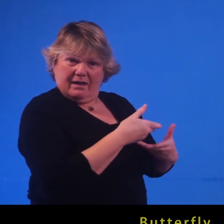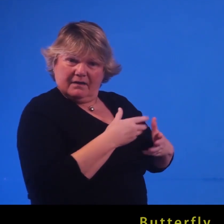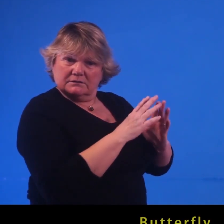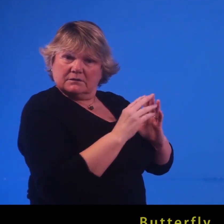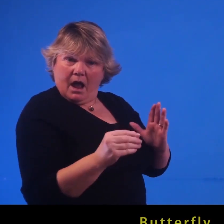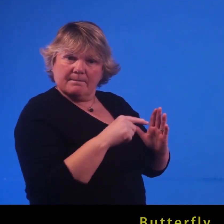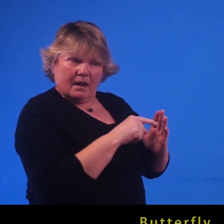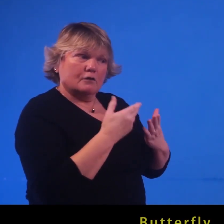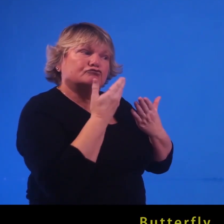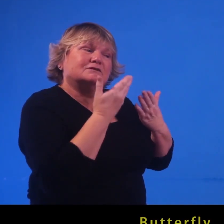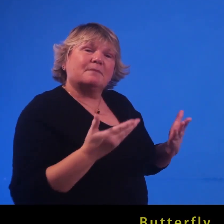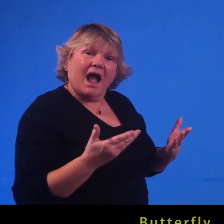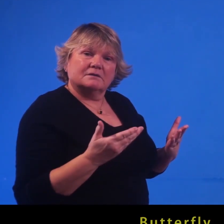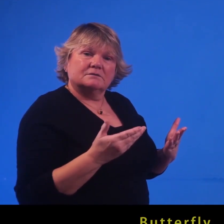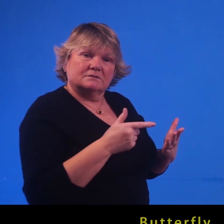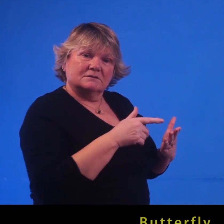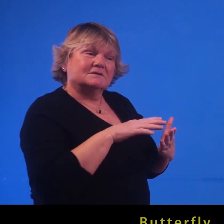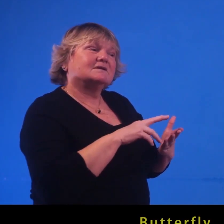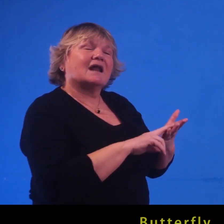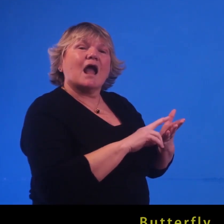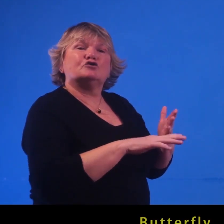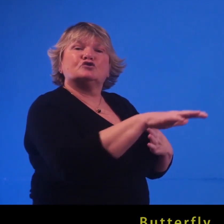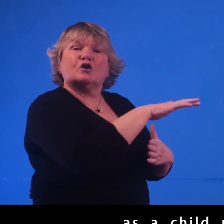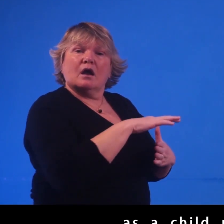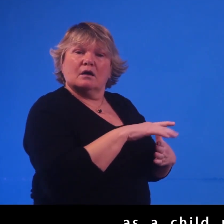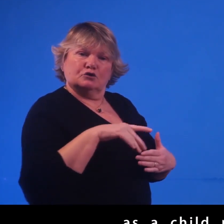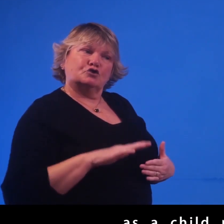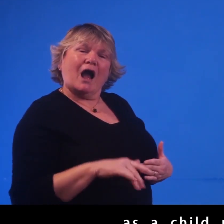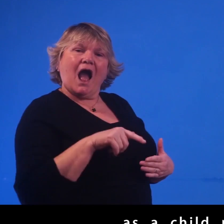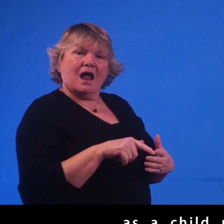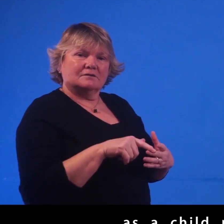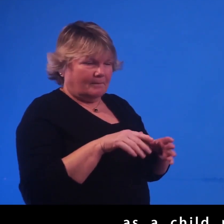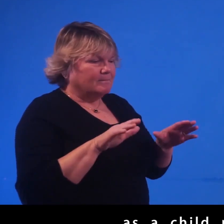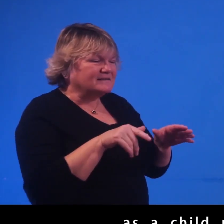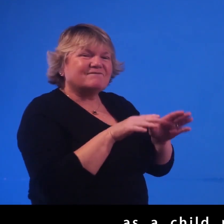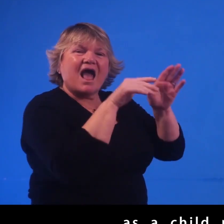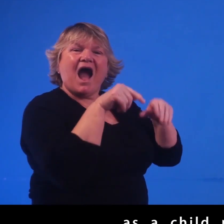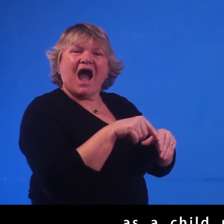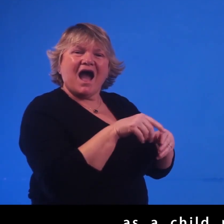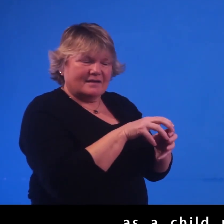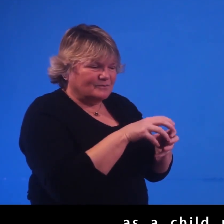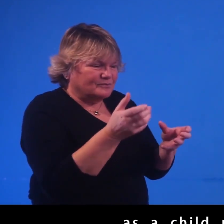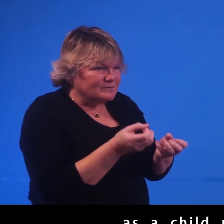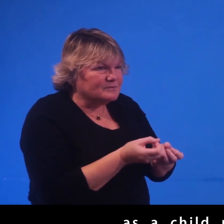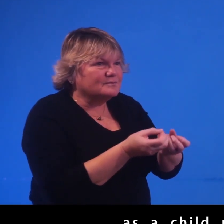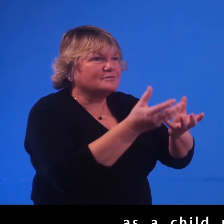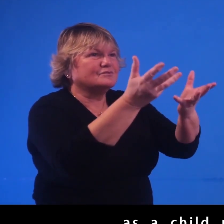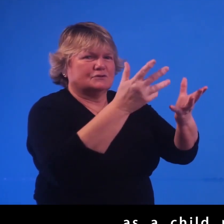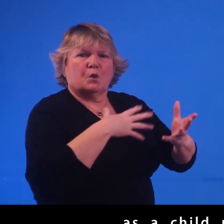Butterfly. This page gives an example of respecting nature, as a child releases a butterfly and wishes